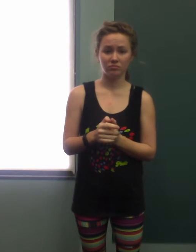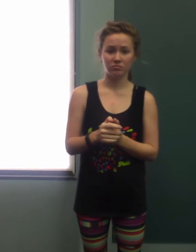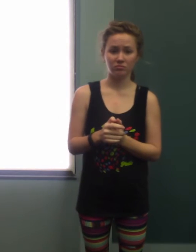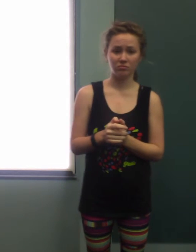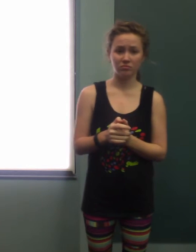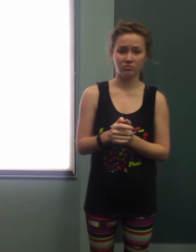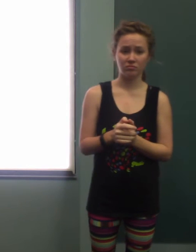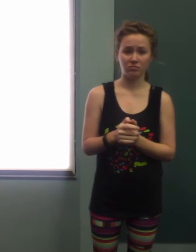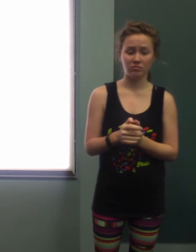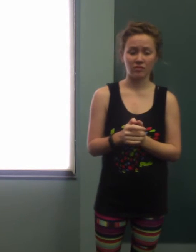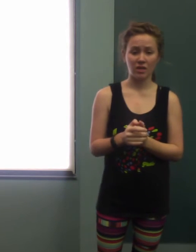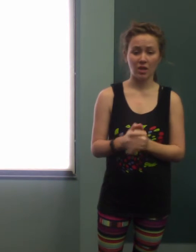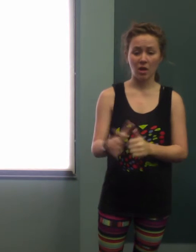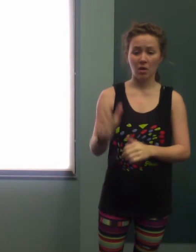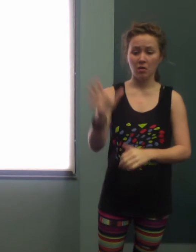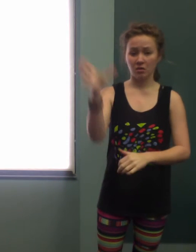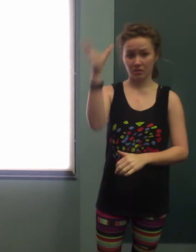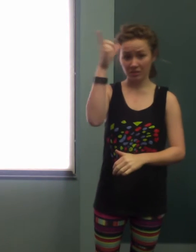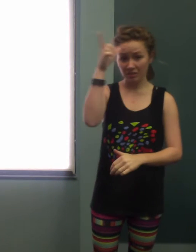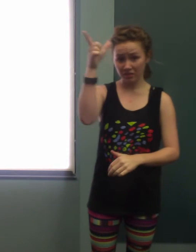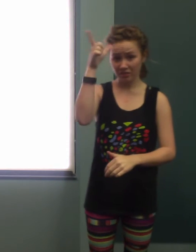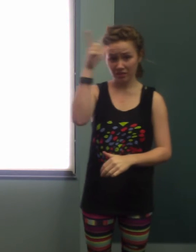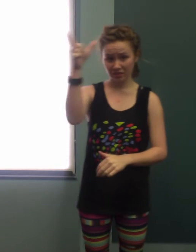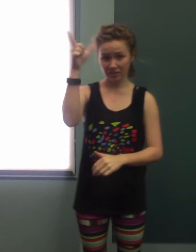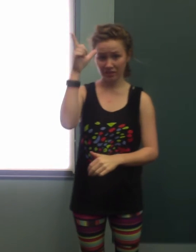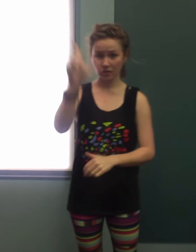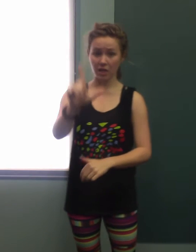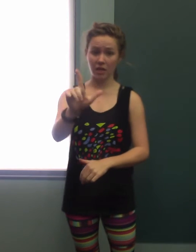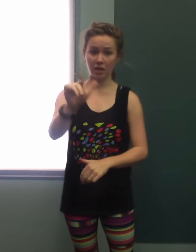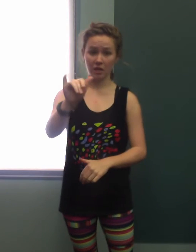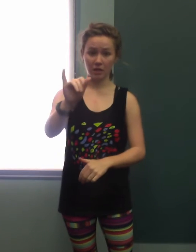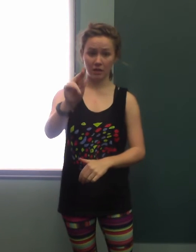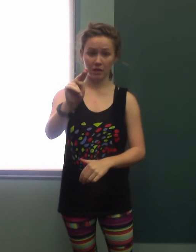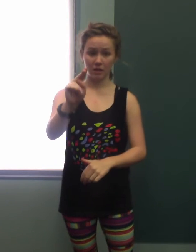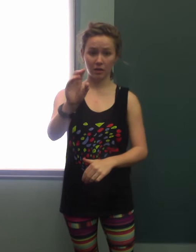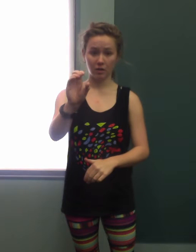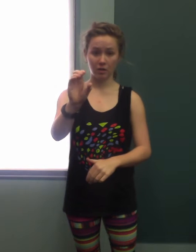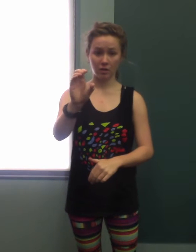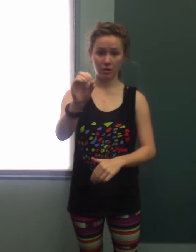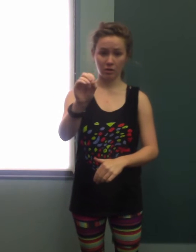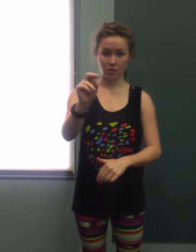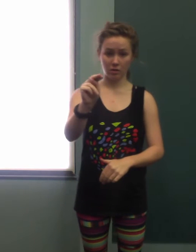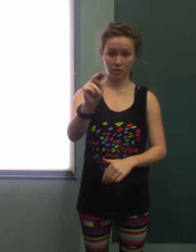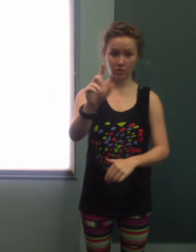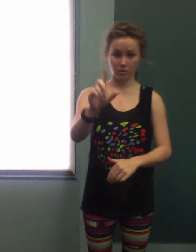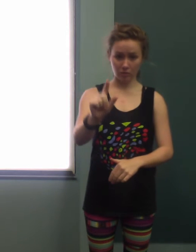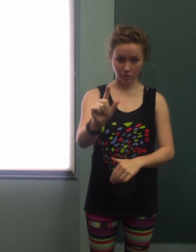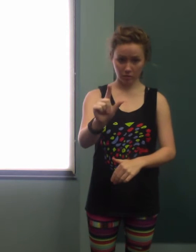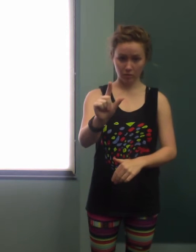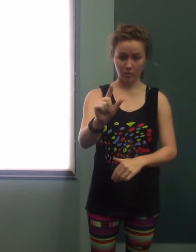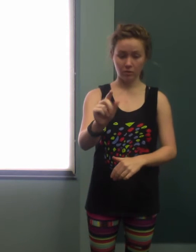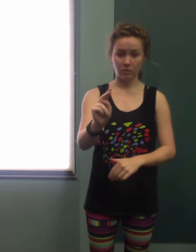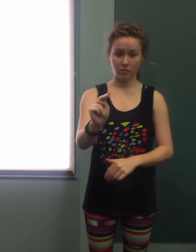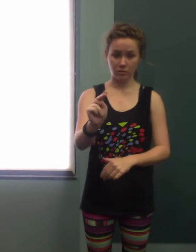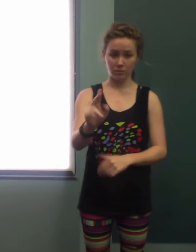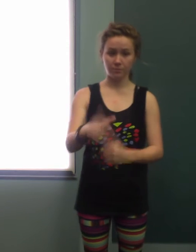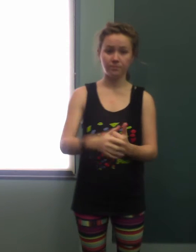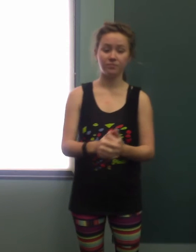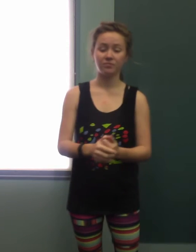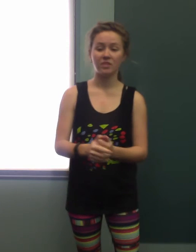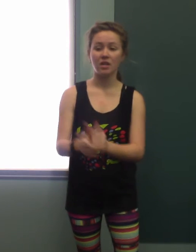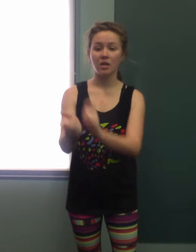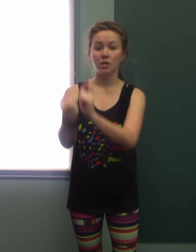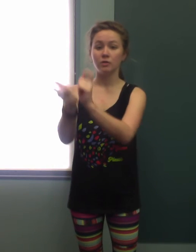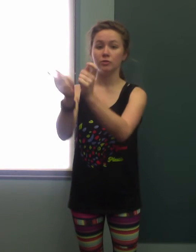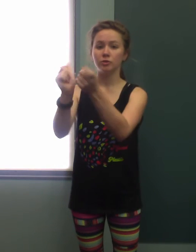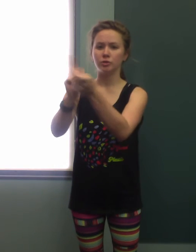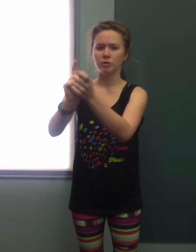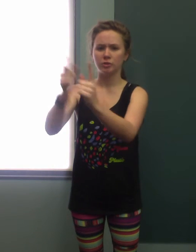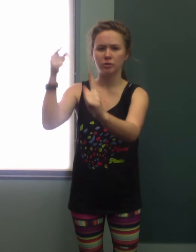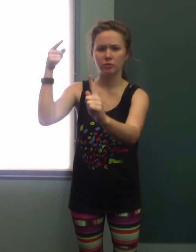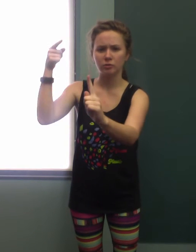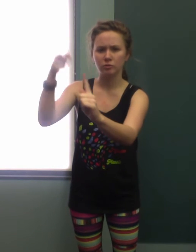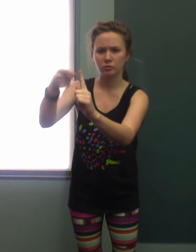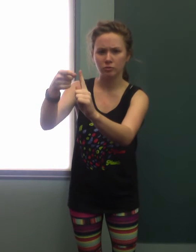Cemetery to honor the Union dead and redefine the purpose of the war in his historic Gettysburg